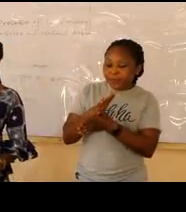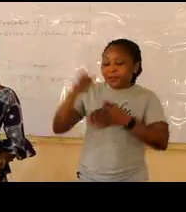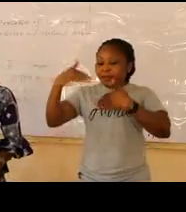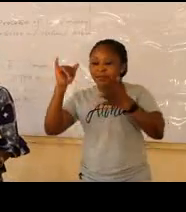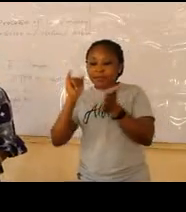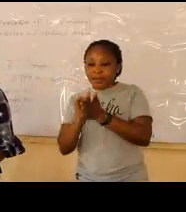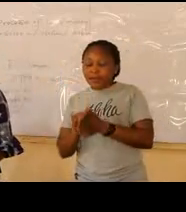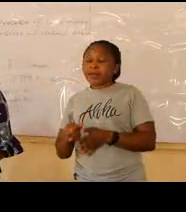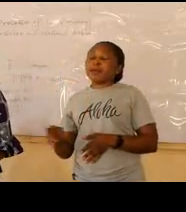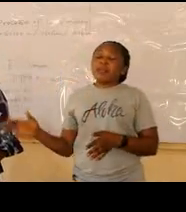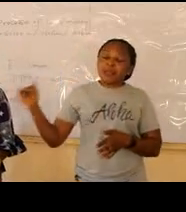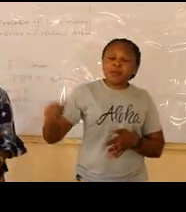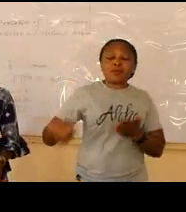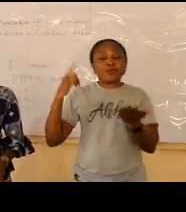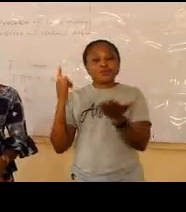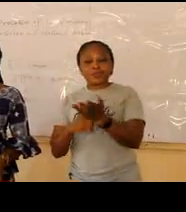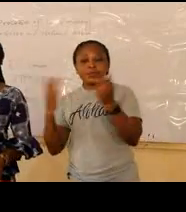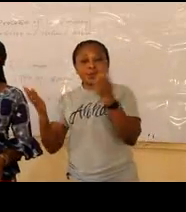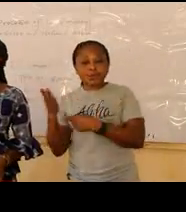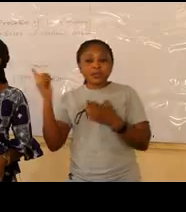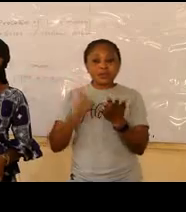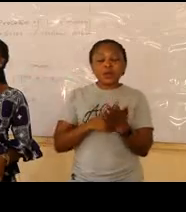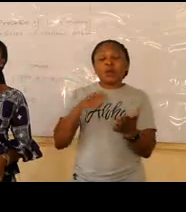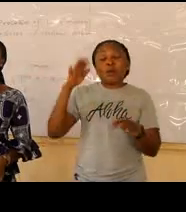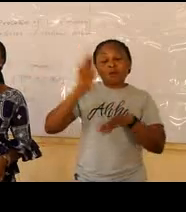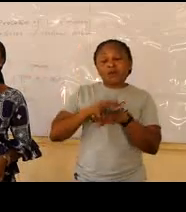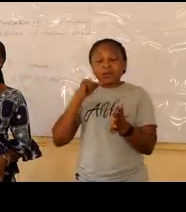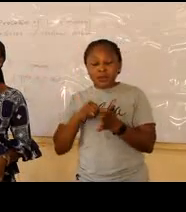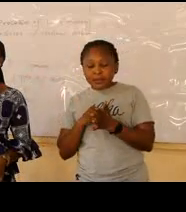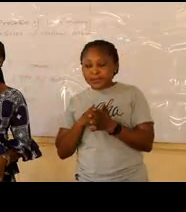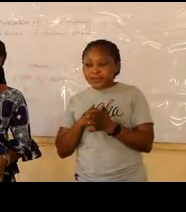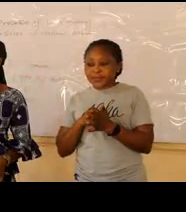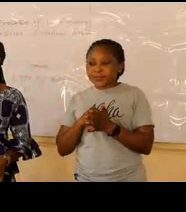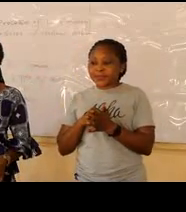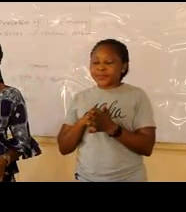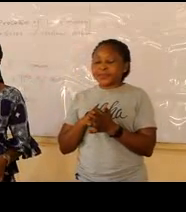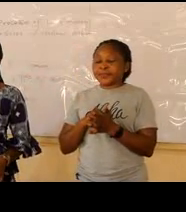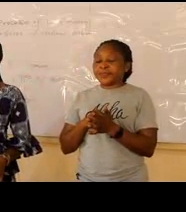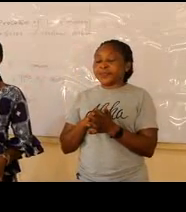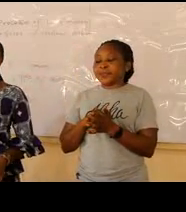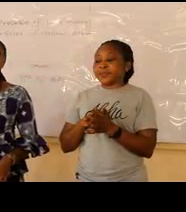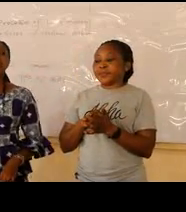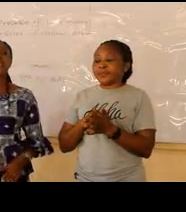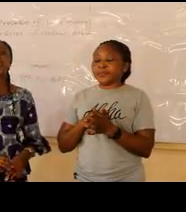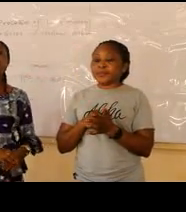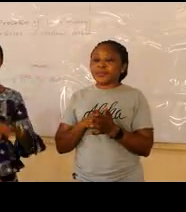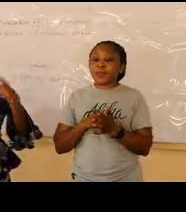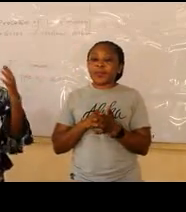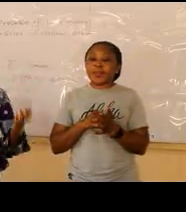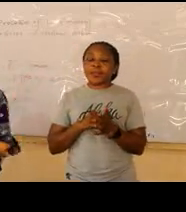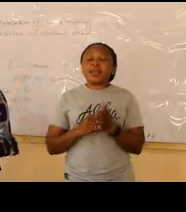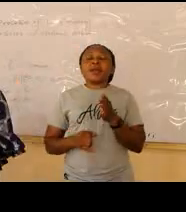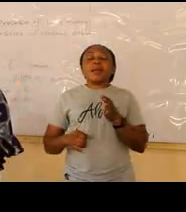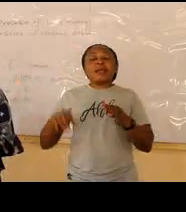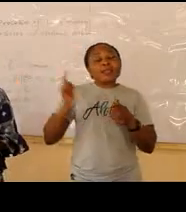on. And then a vote will be taken based on what is contained in the bill. And then if majority of